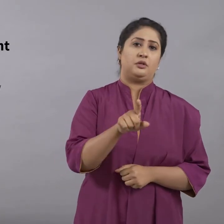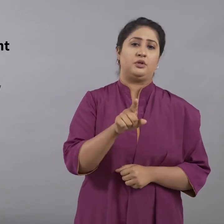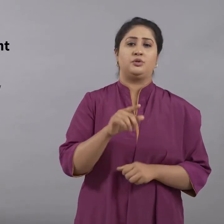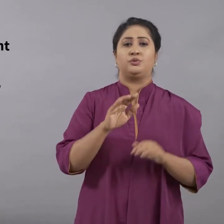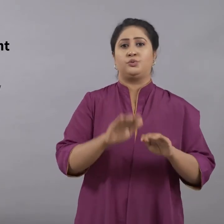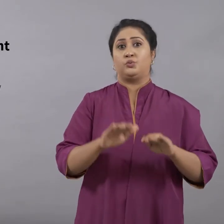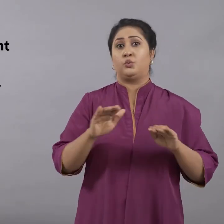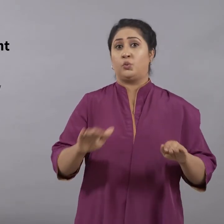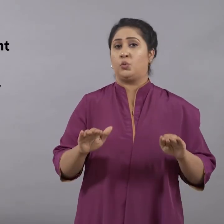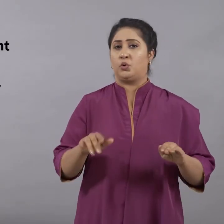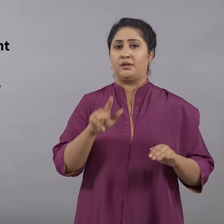student.